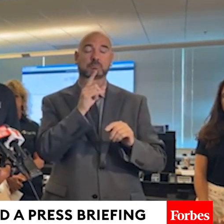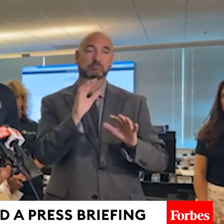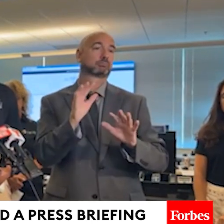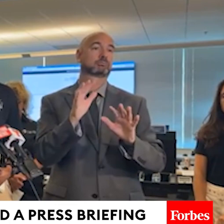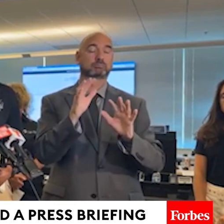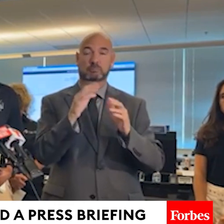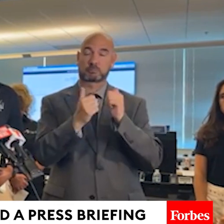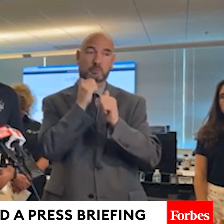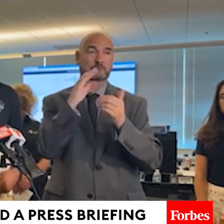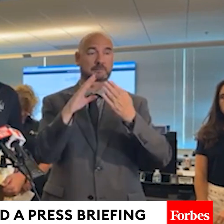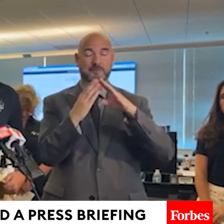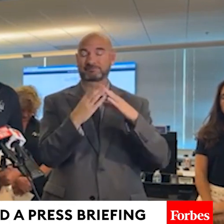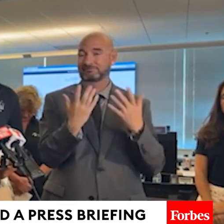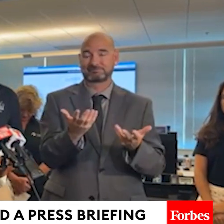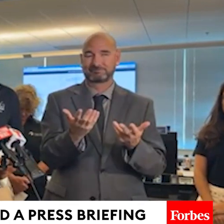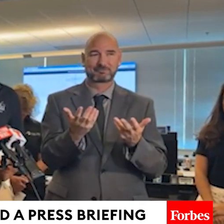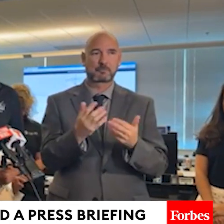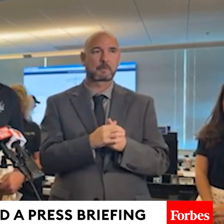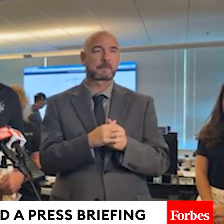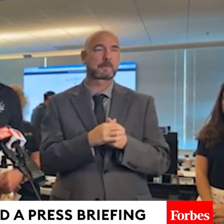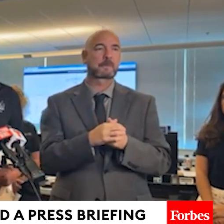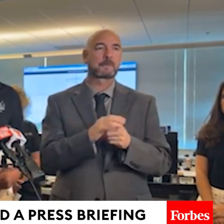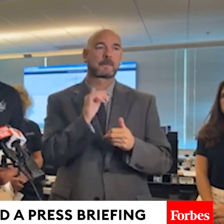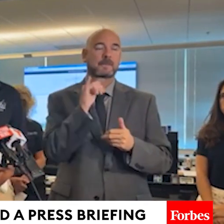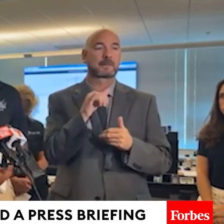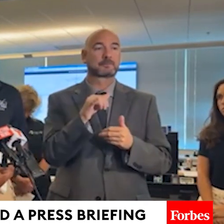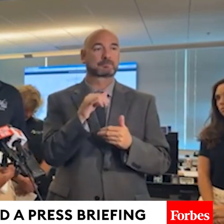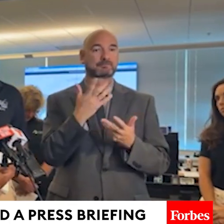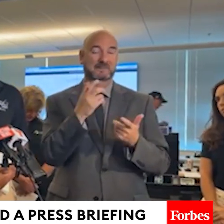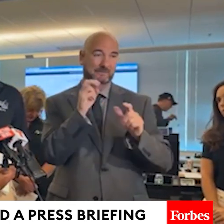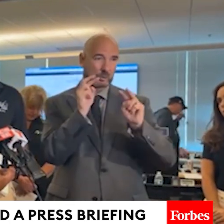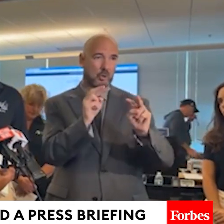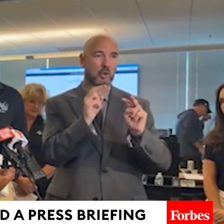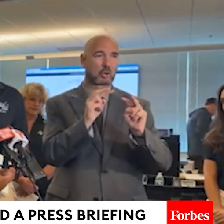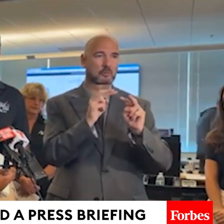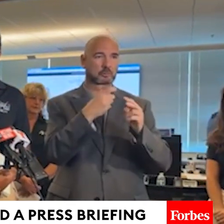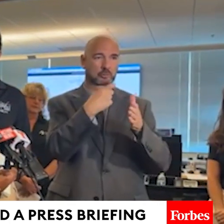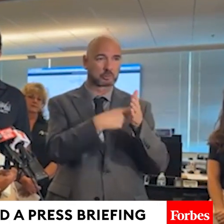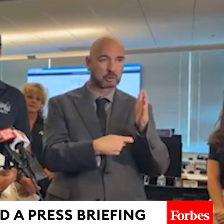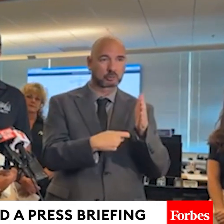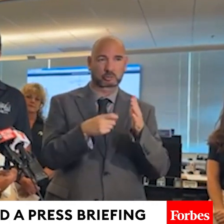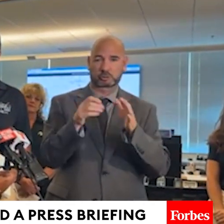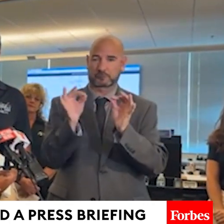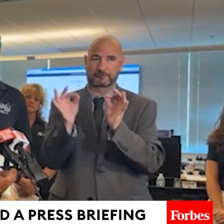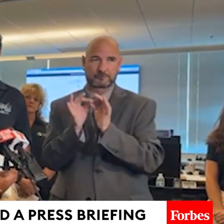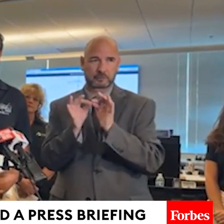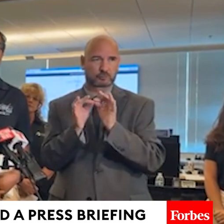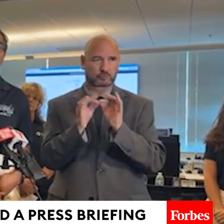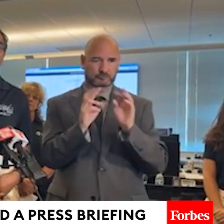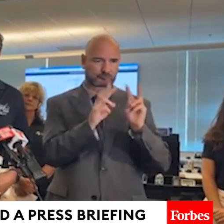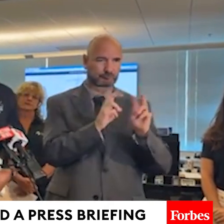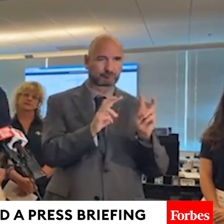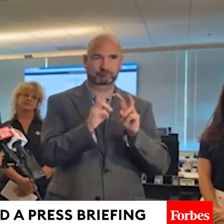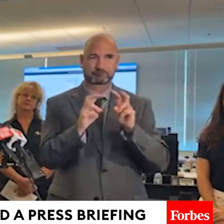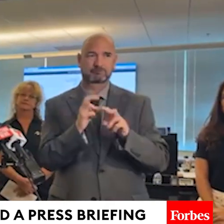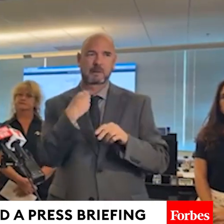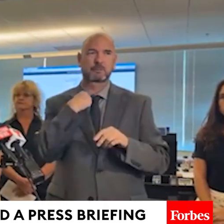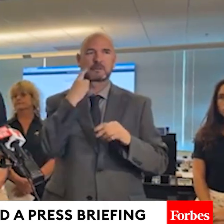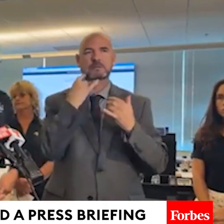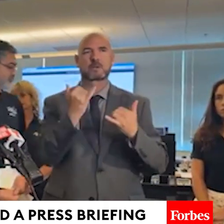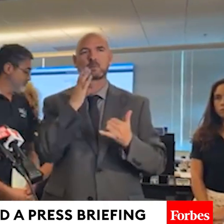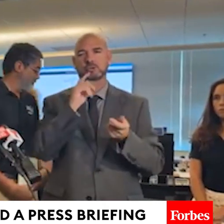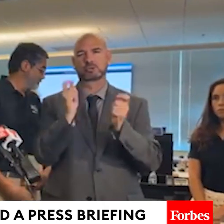cities where between the cost and the value, there are considerations that will change now.